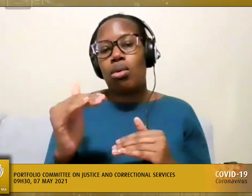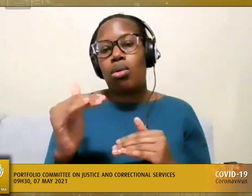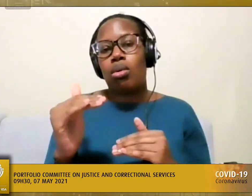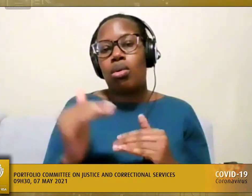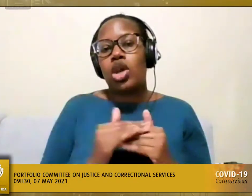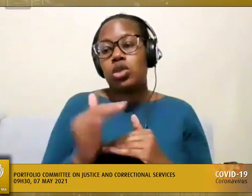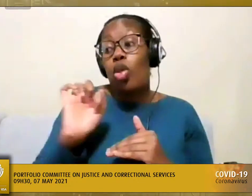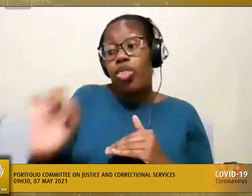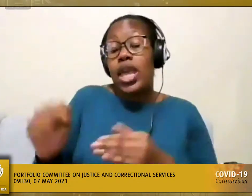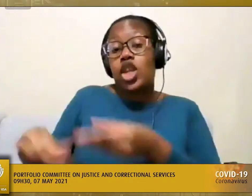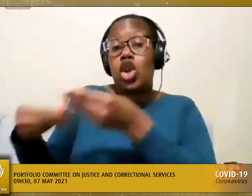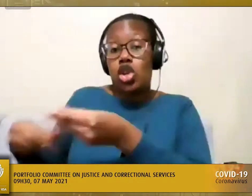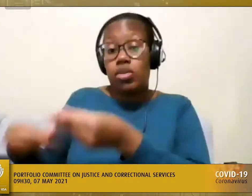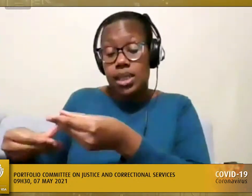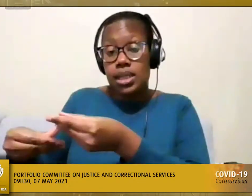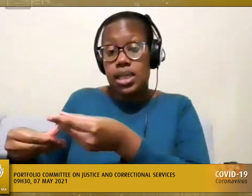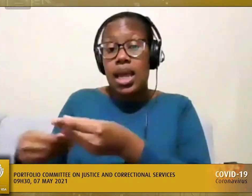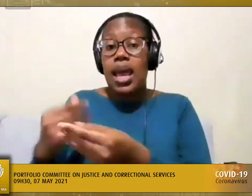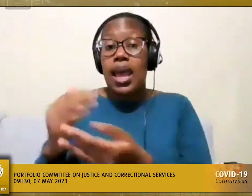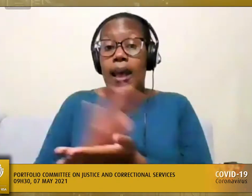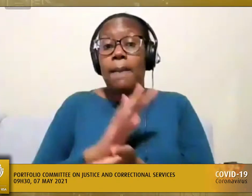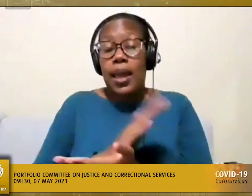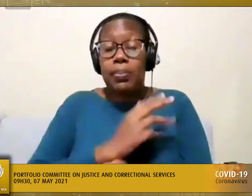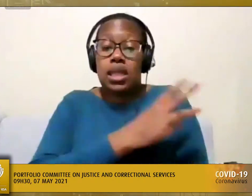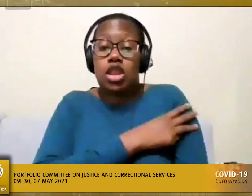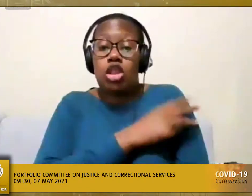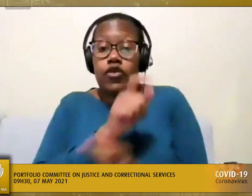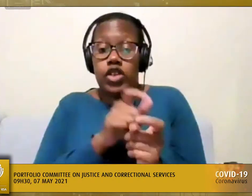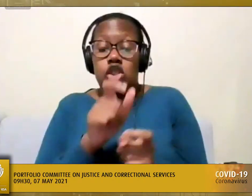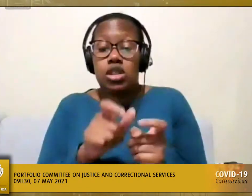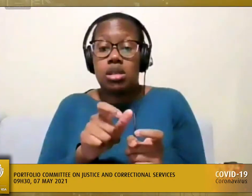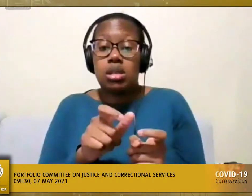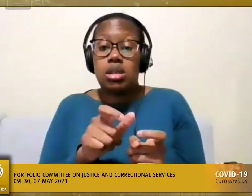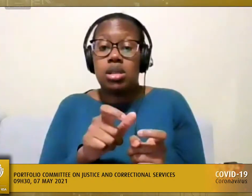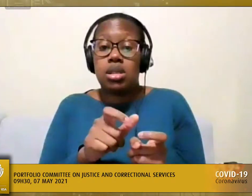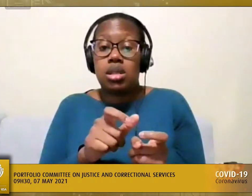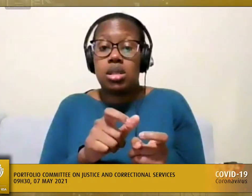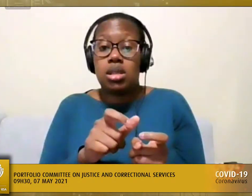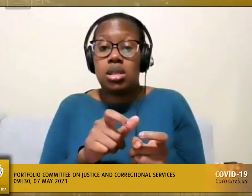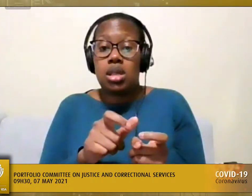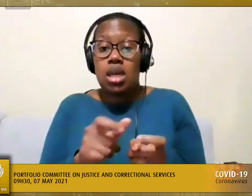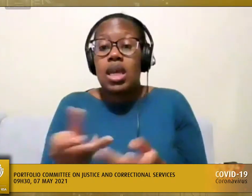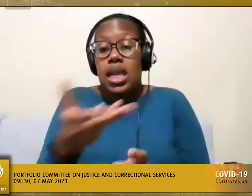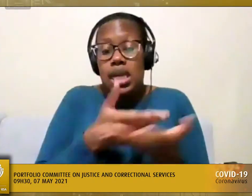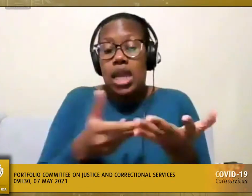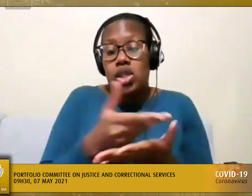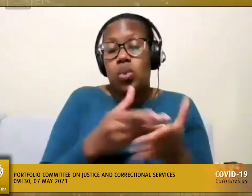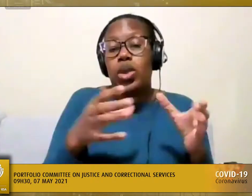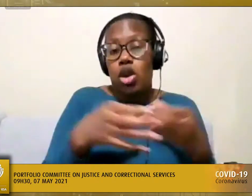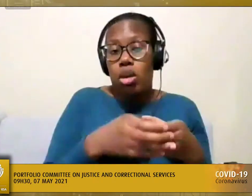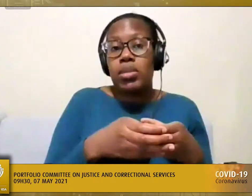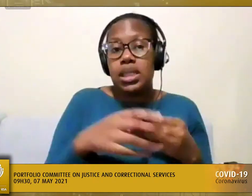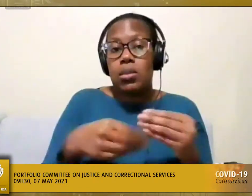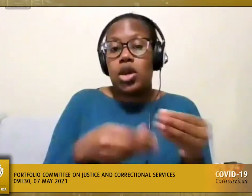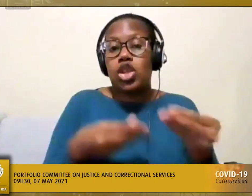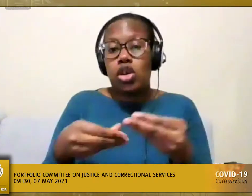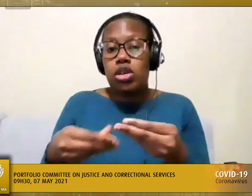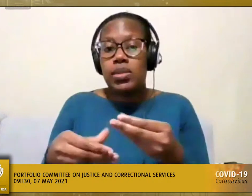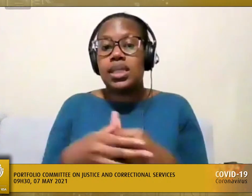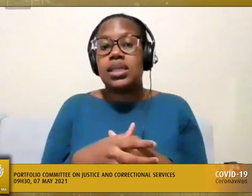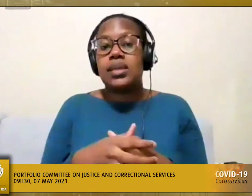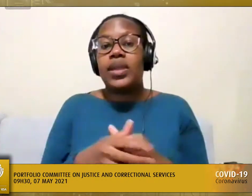more their document and I'm glad that the officials have have um been engaging with the committee uh on this